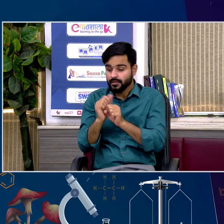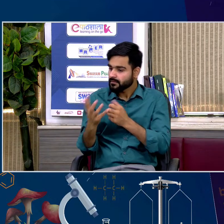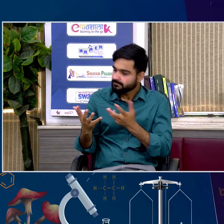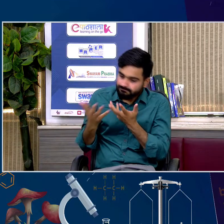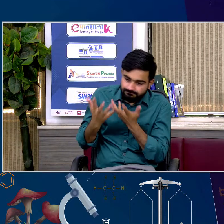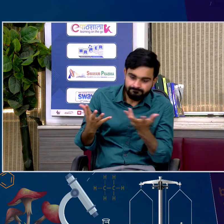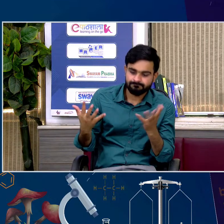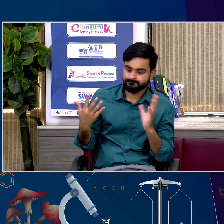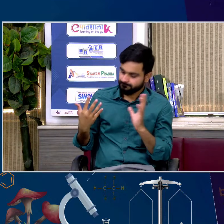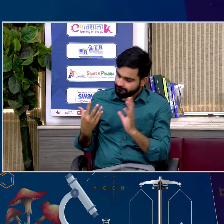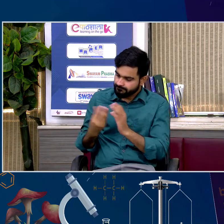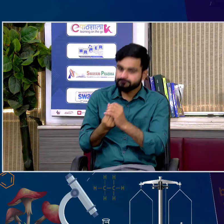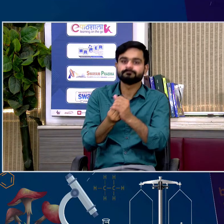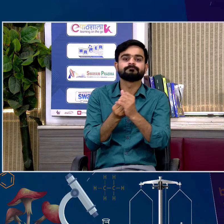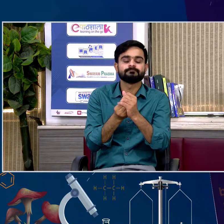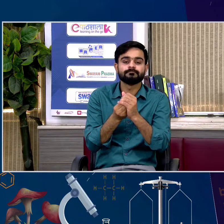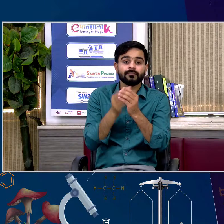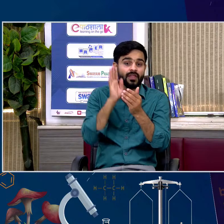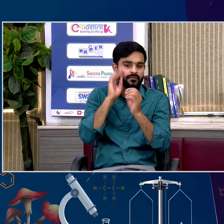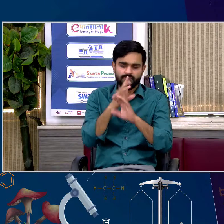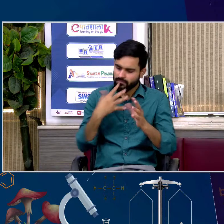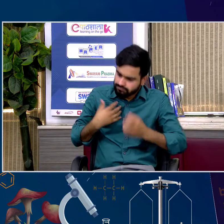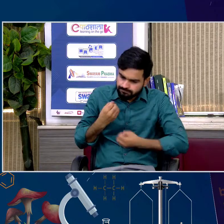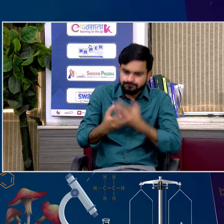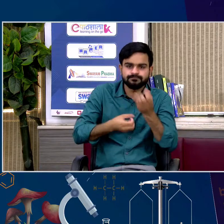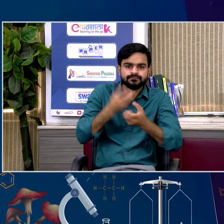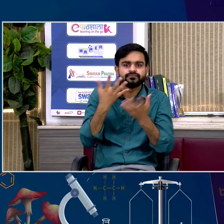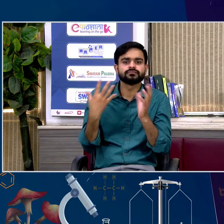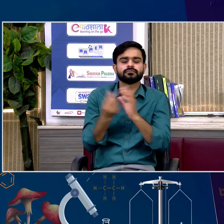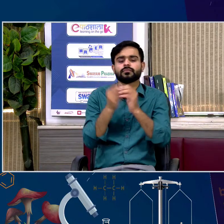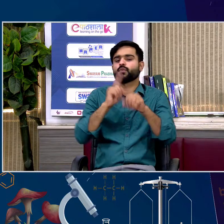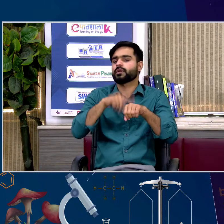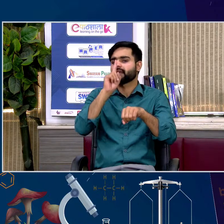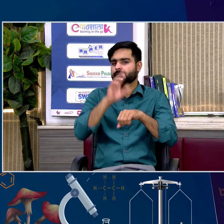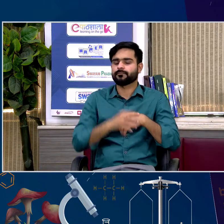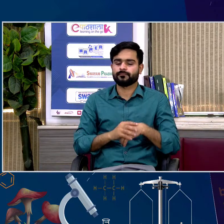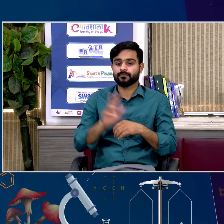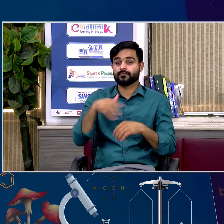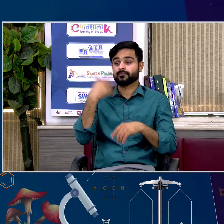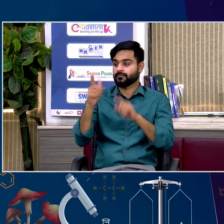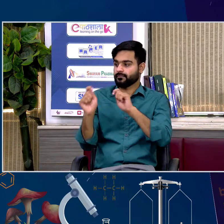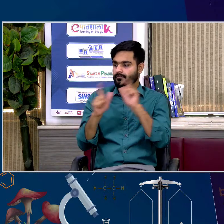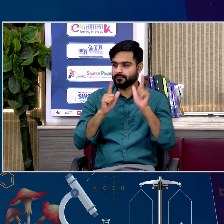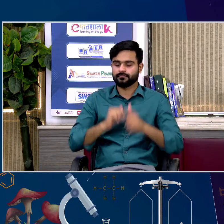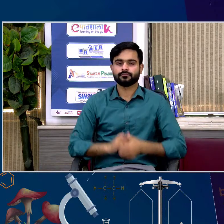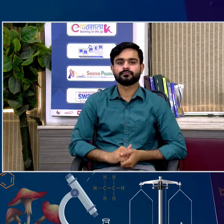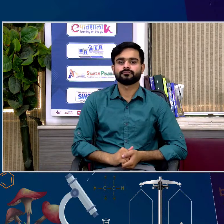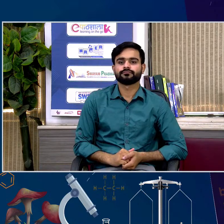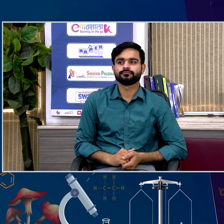together all the information that he has learned. The next slide.